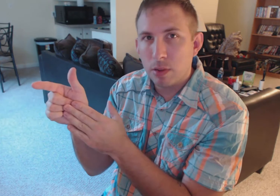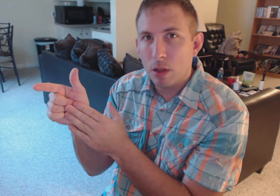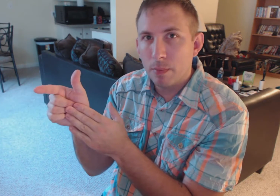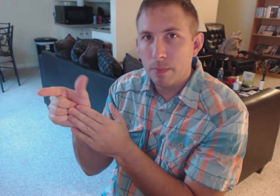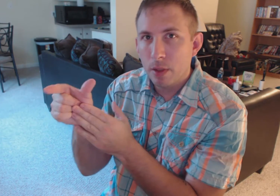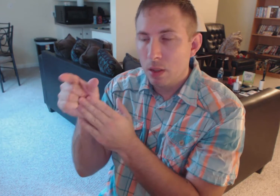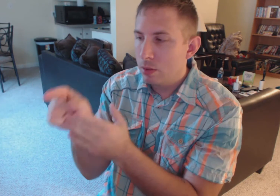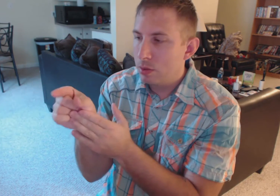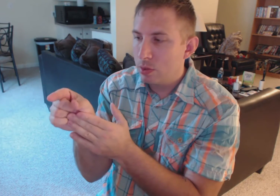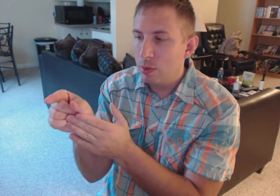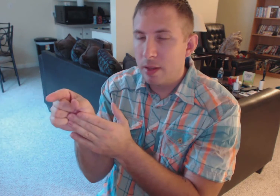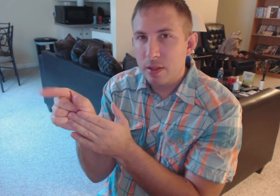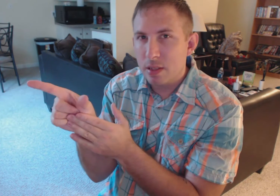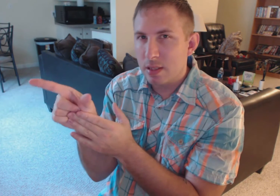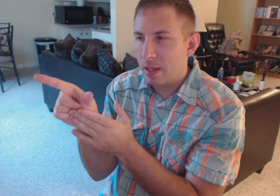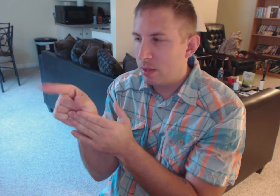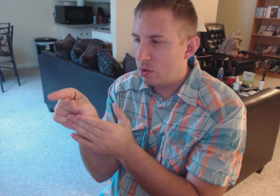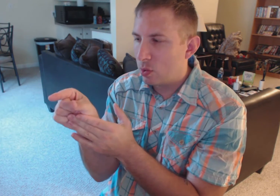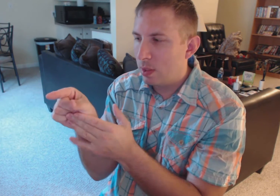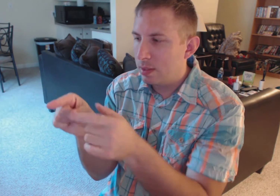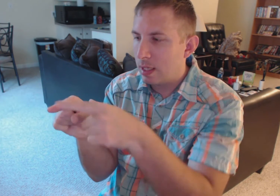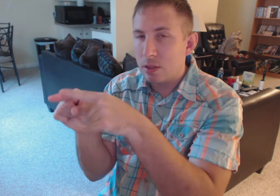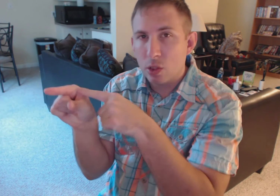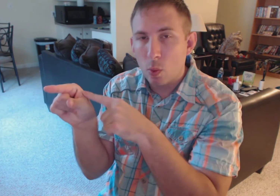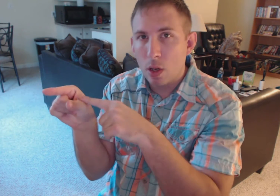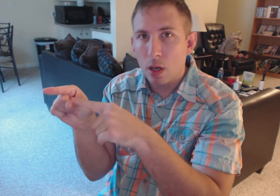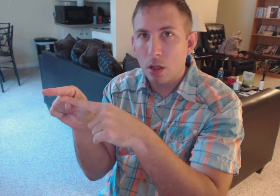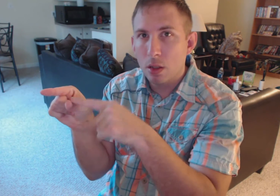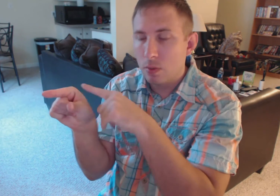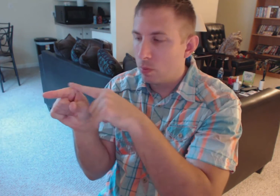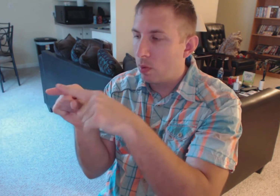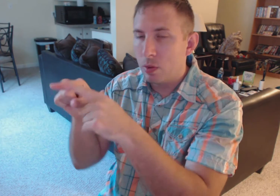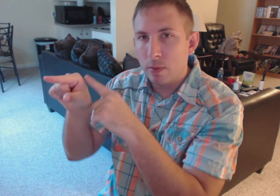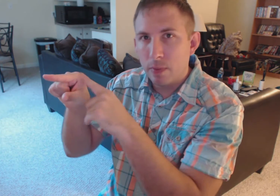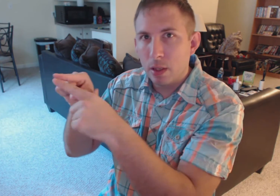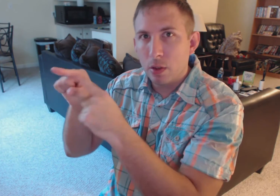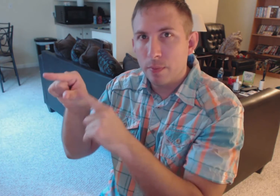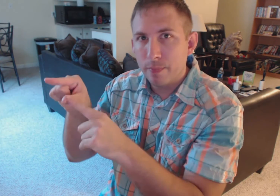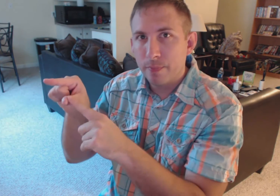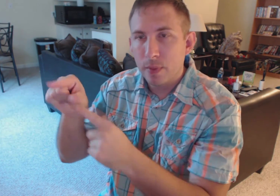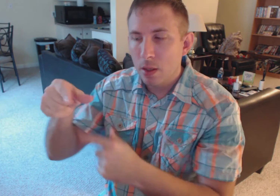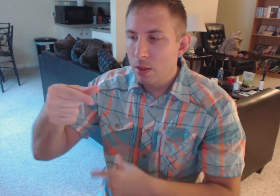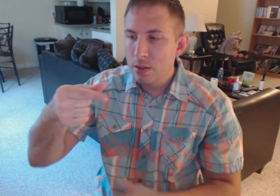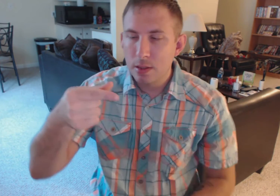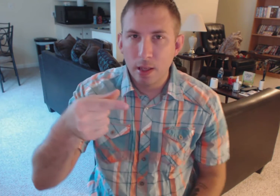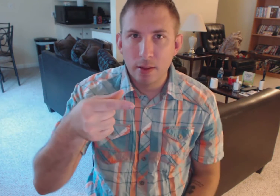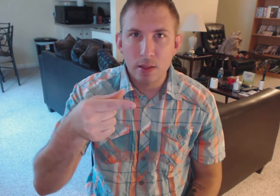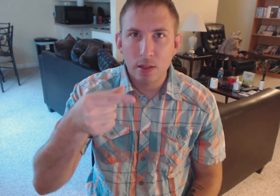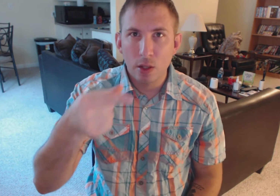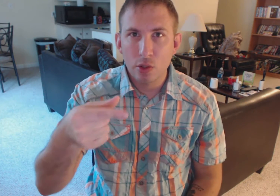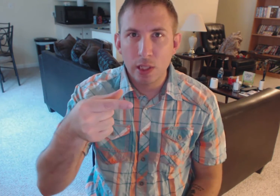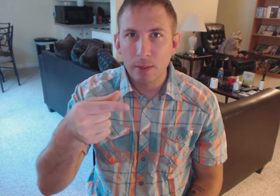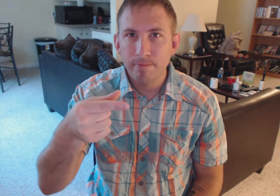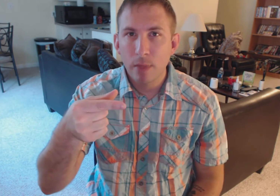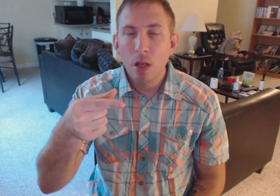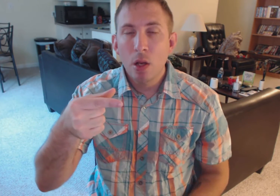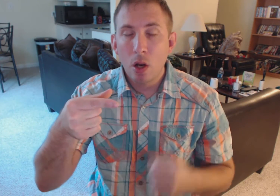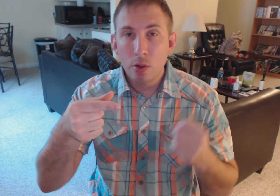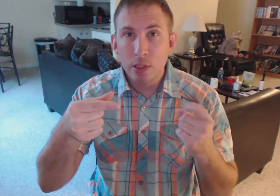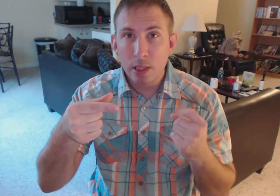palm. Do like this, like you squeeze it like a square on your finger. It's like this, letter G.